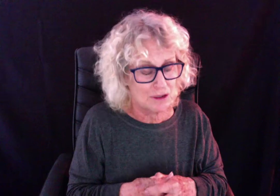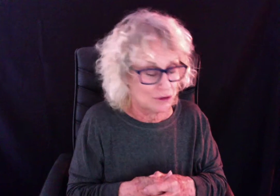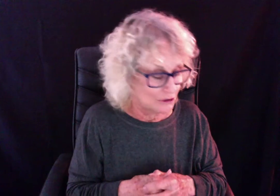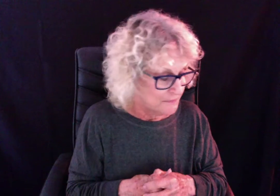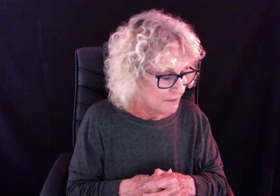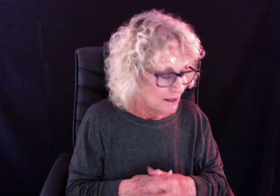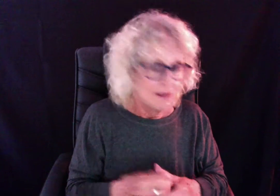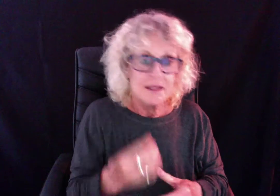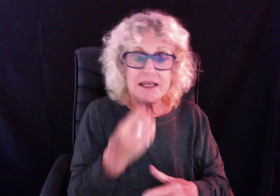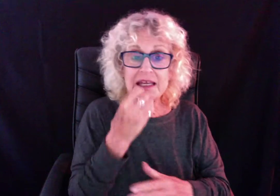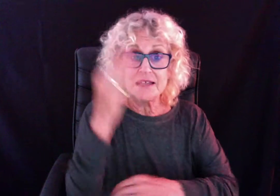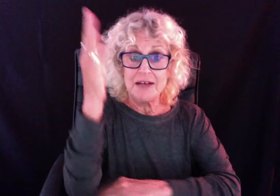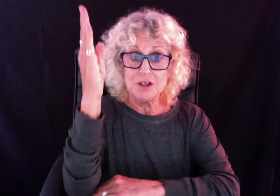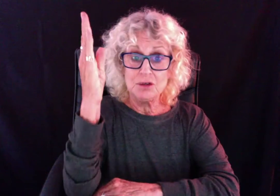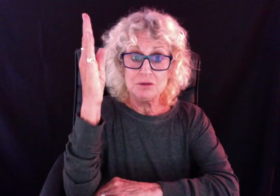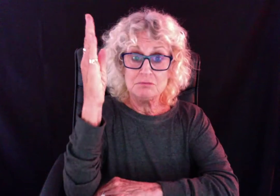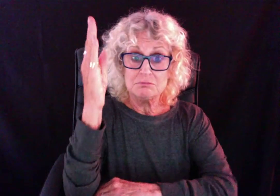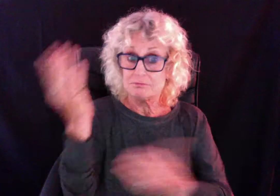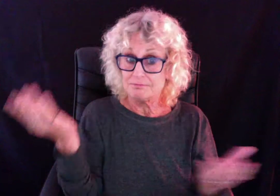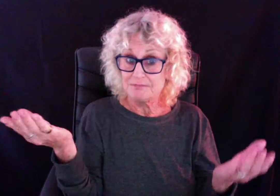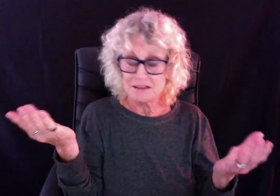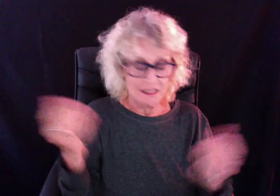cool. Eat at noon, that's lunch.